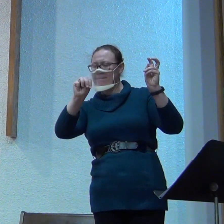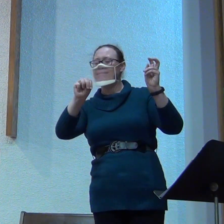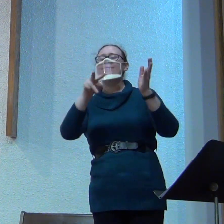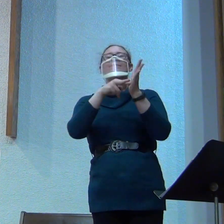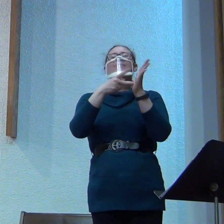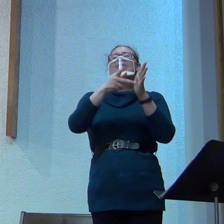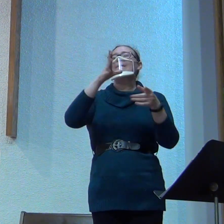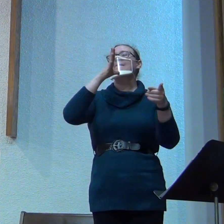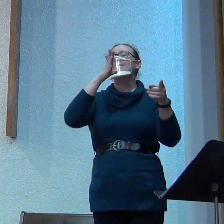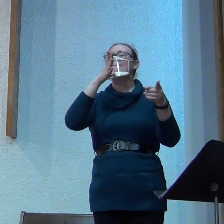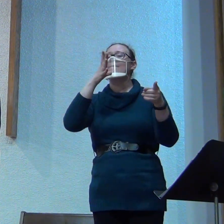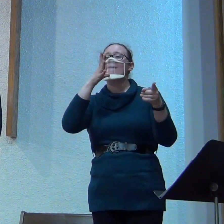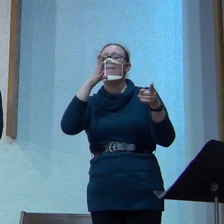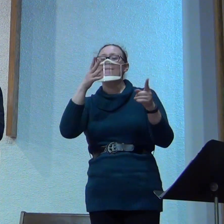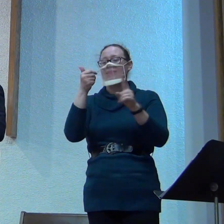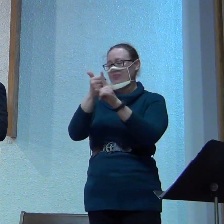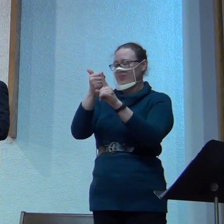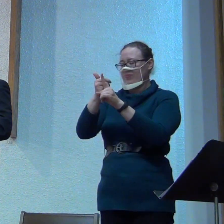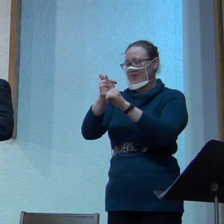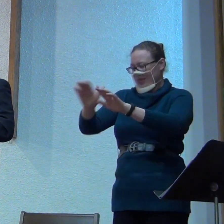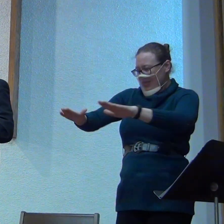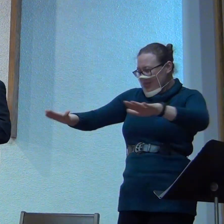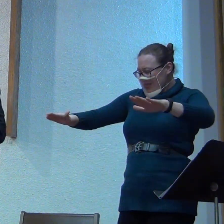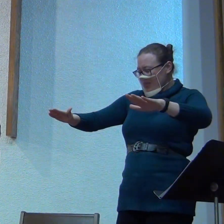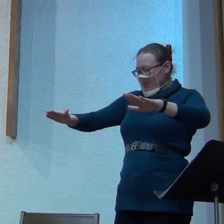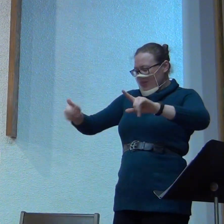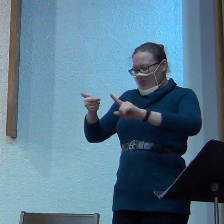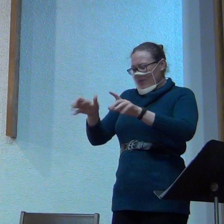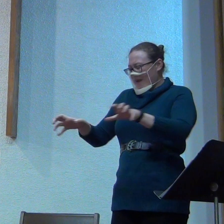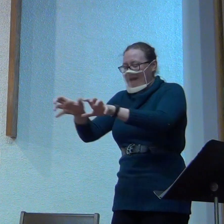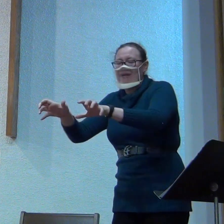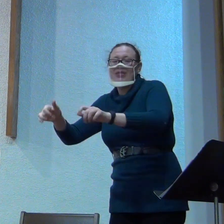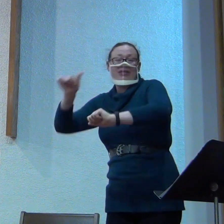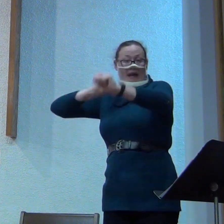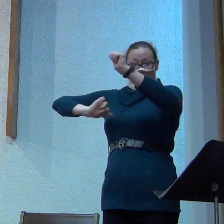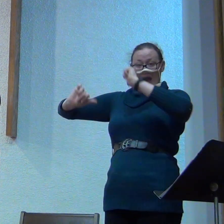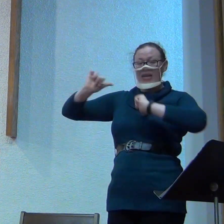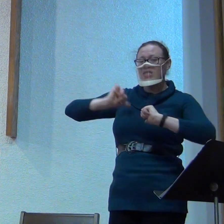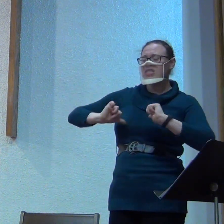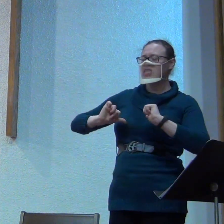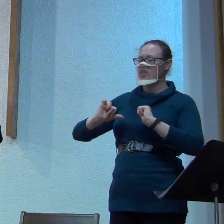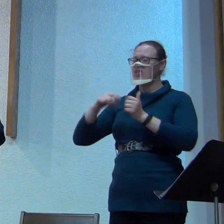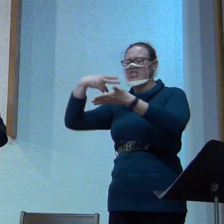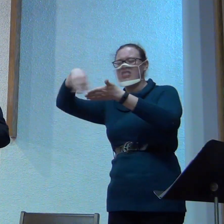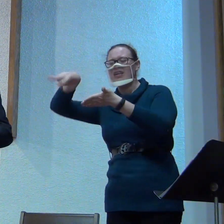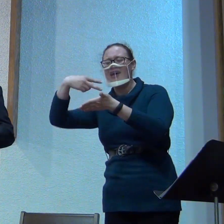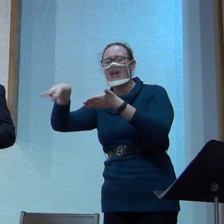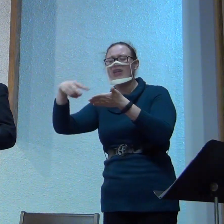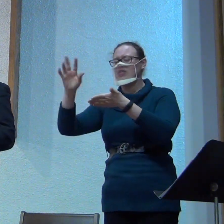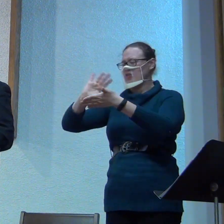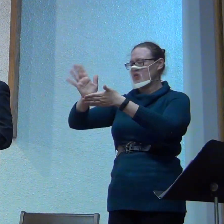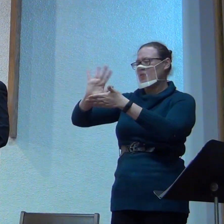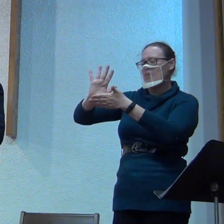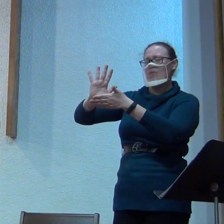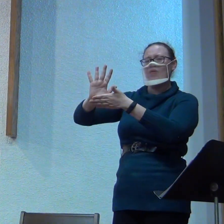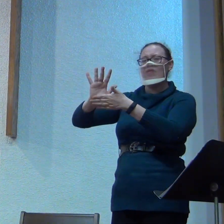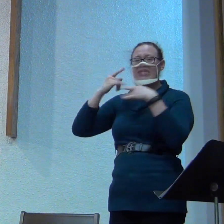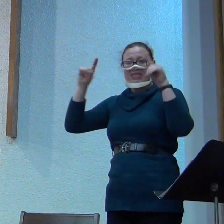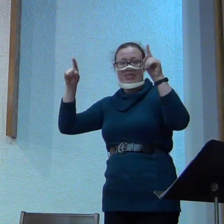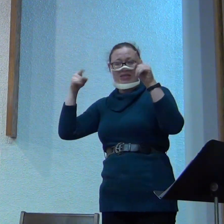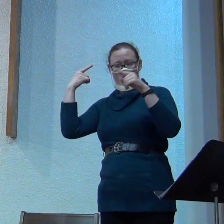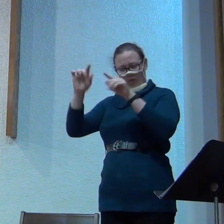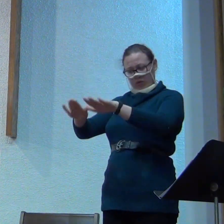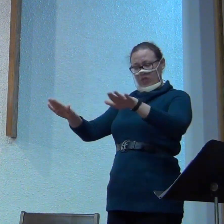are really fixated on the usually acting or theatrical or movie careers of their